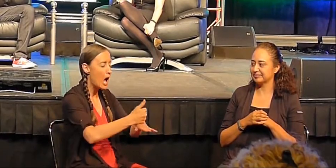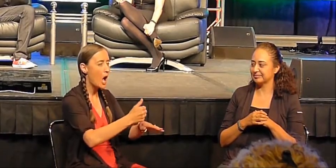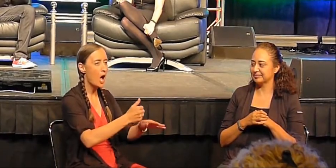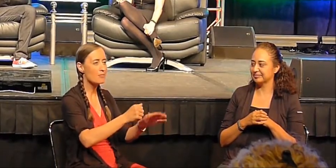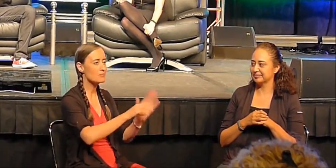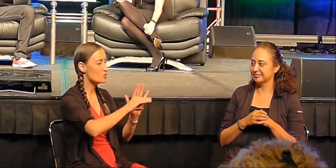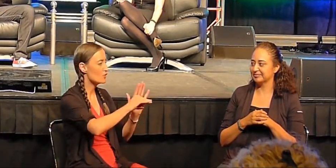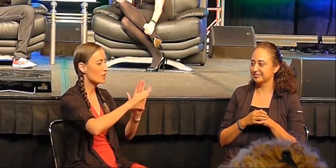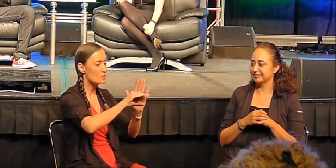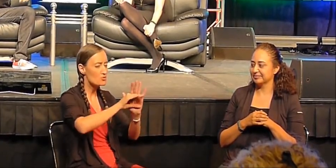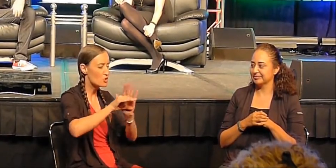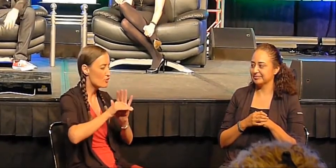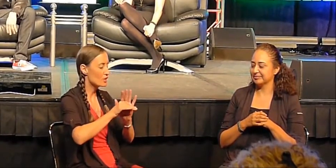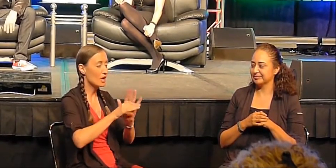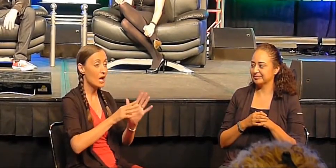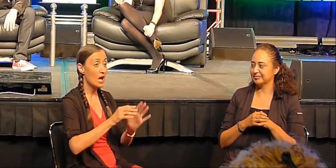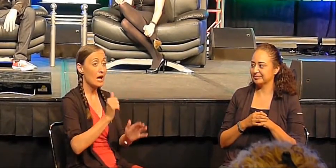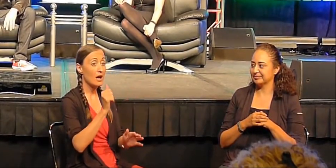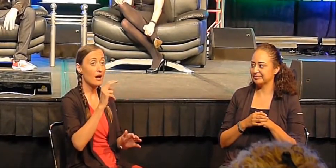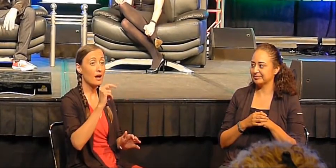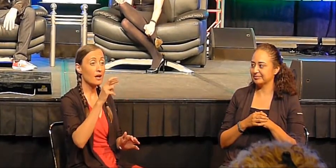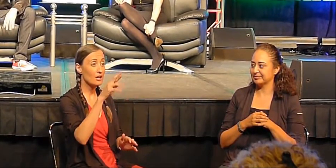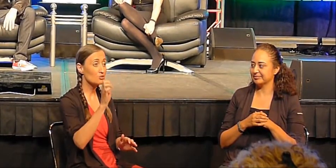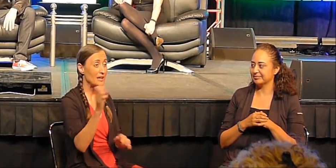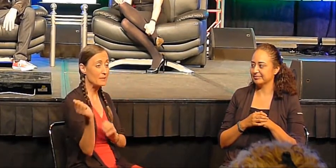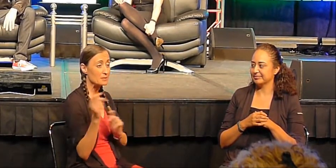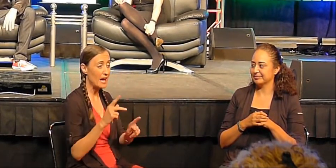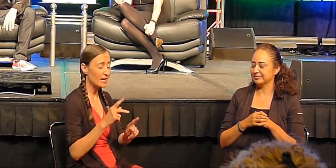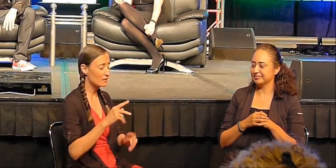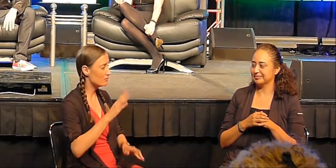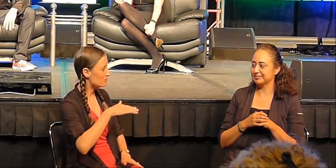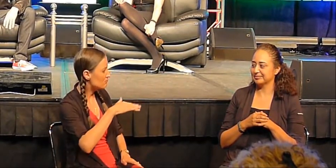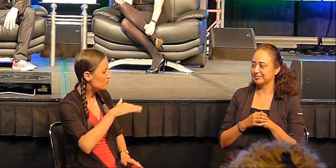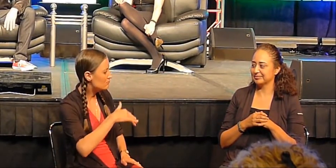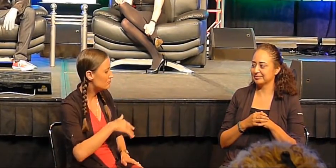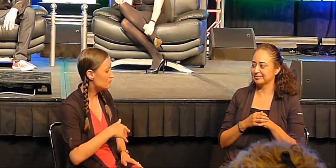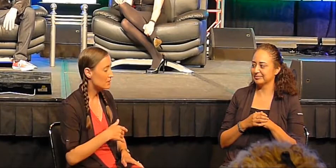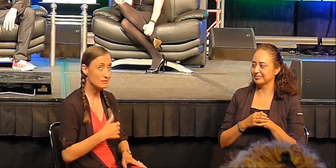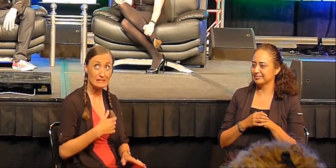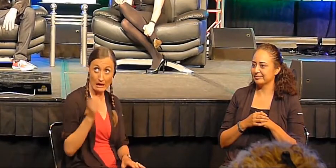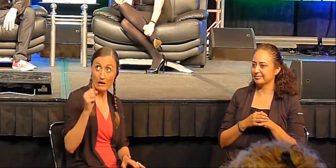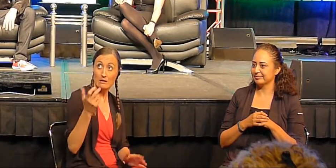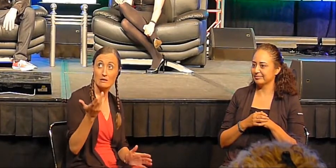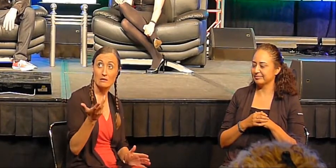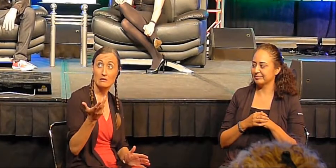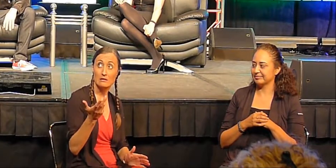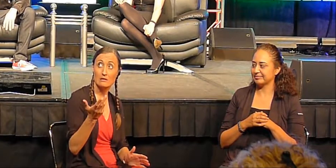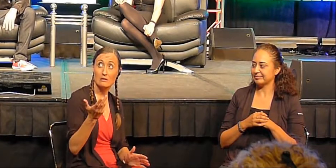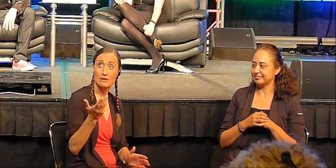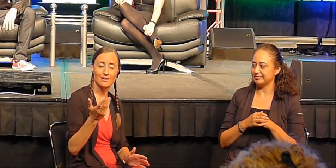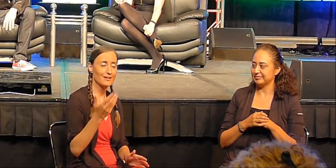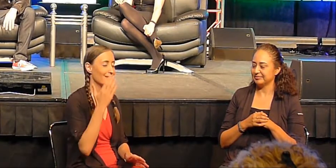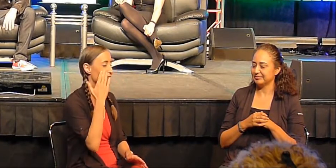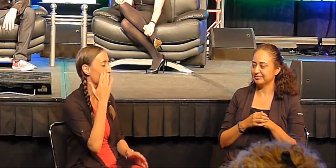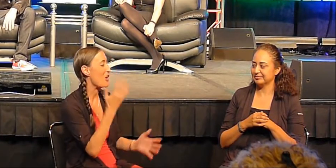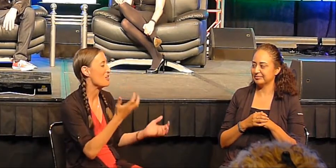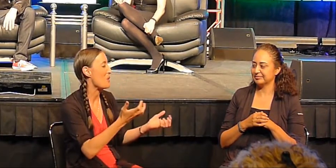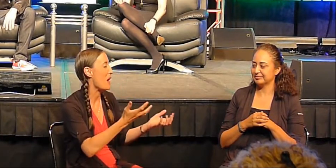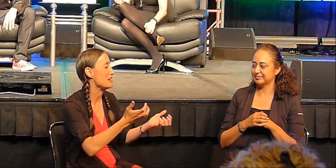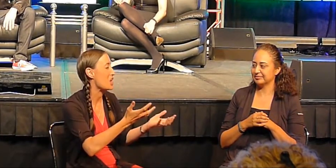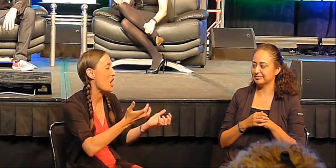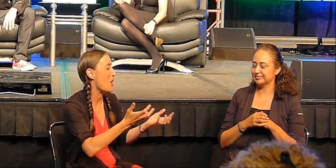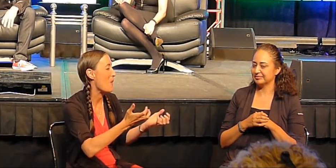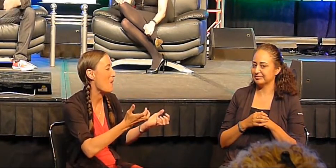camera. Andre comes back on the all-terrain. He's like, "Hey boss." I go, "Yes, Andre." "You know you want